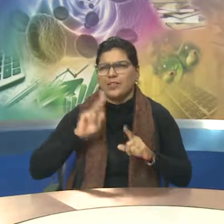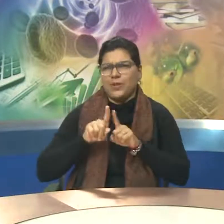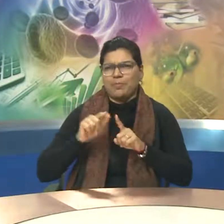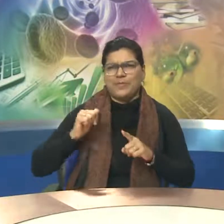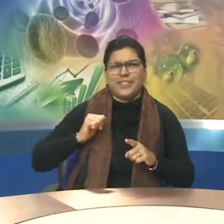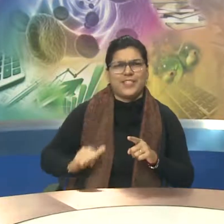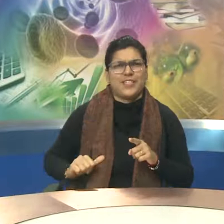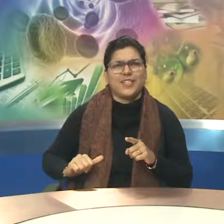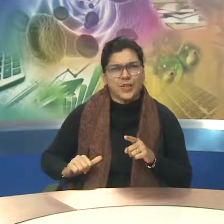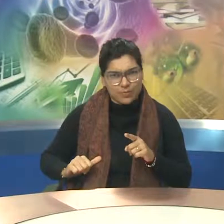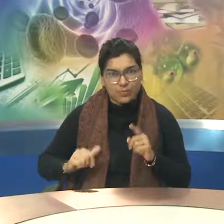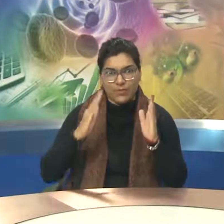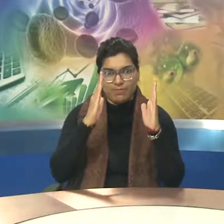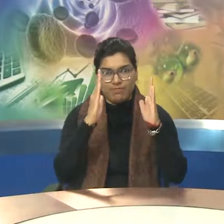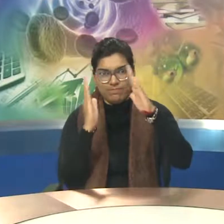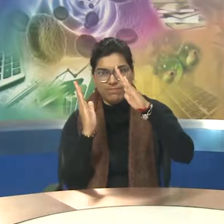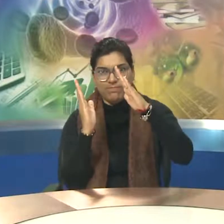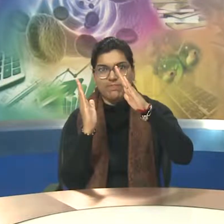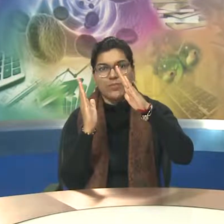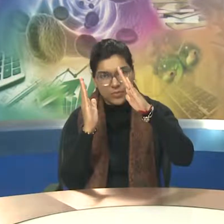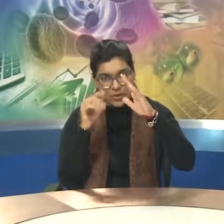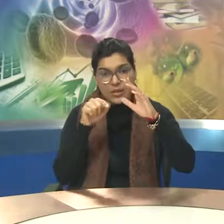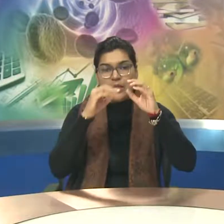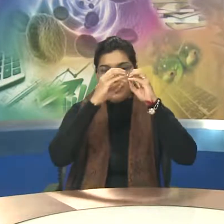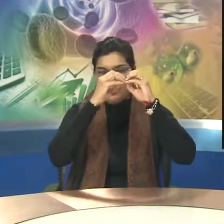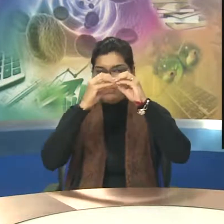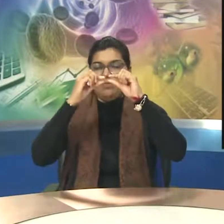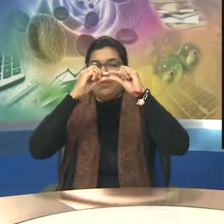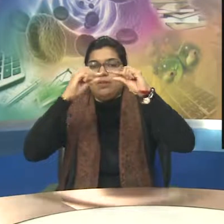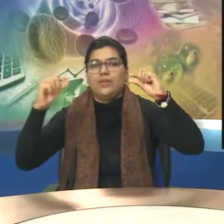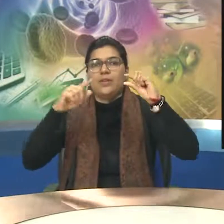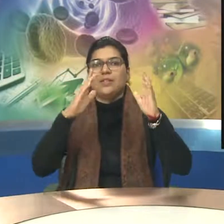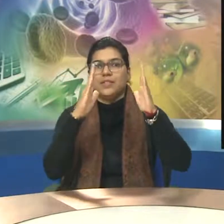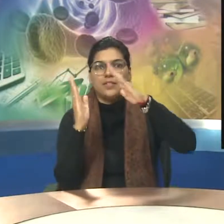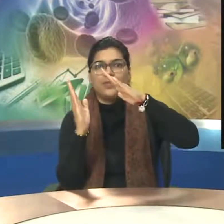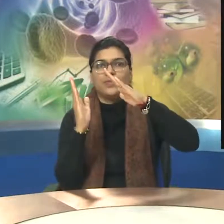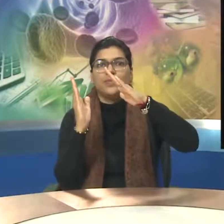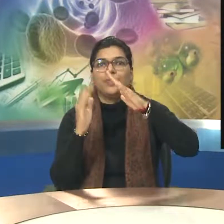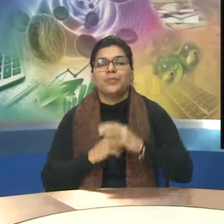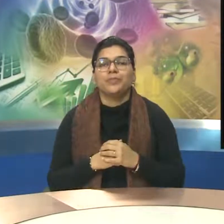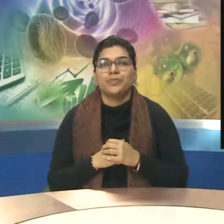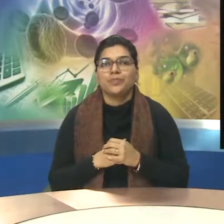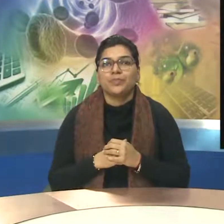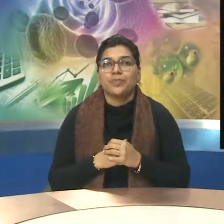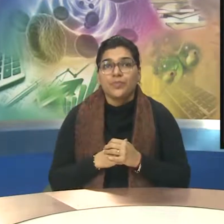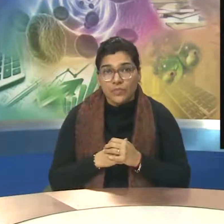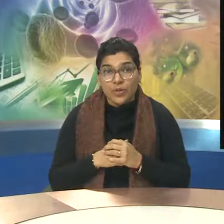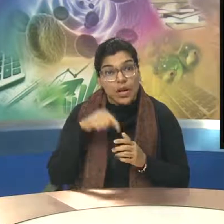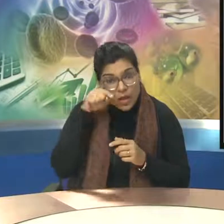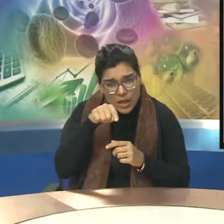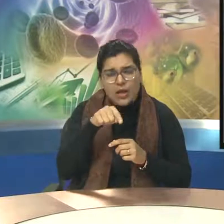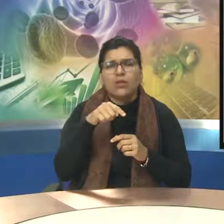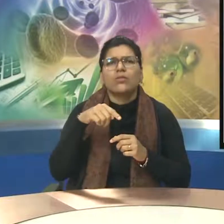Italic means changing the style of